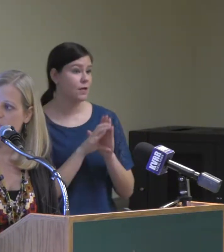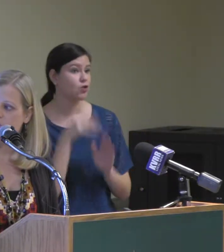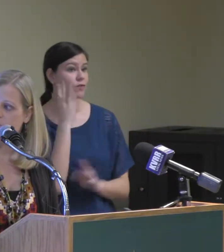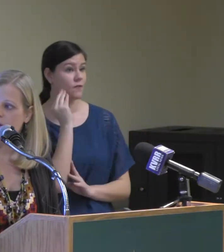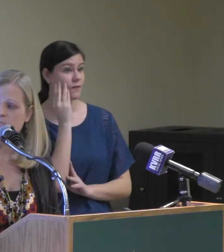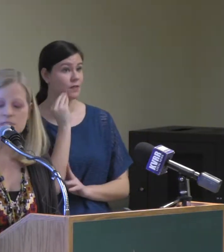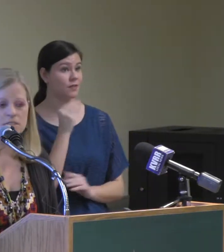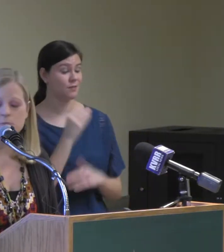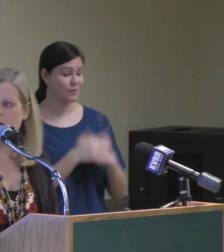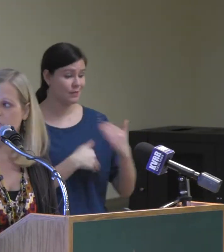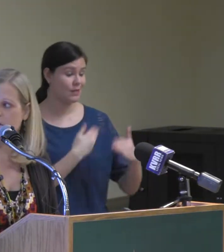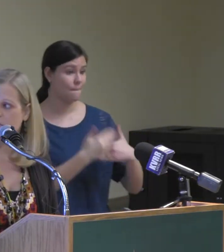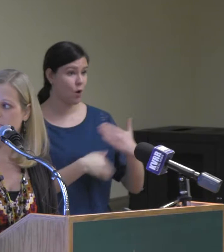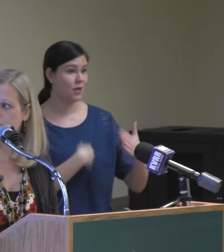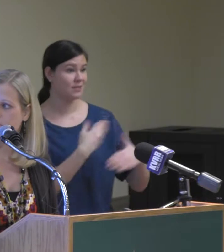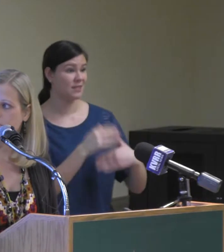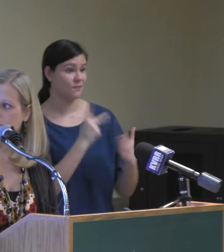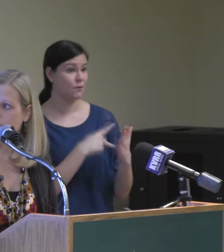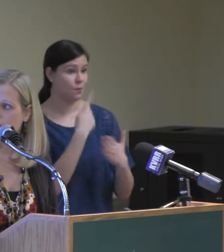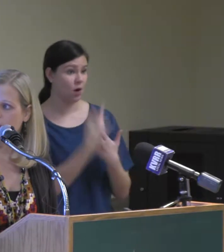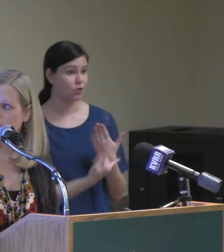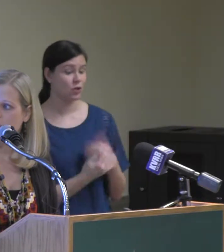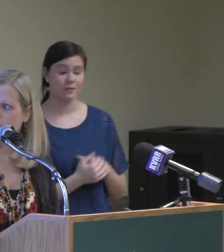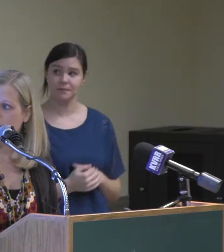the steps in the process to this project.